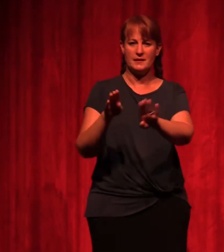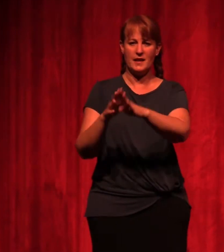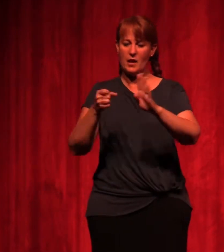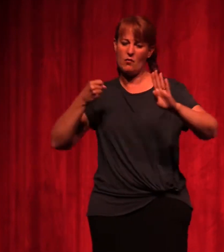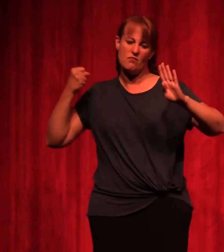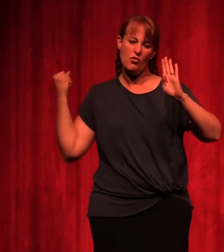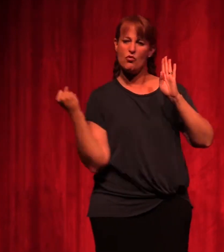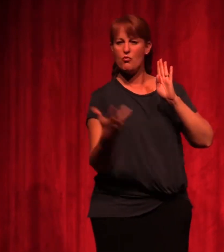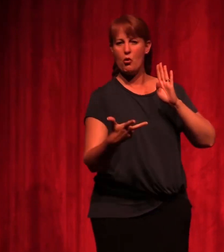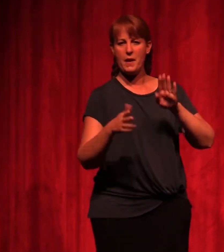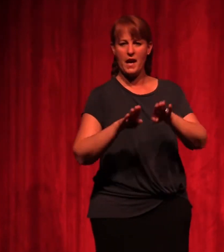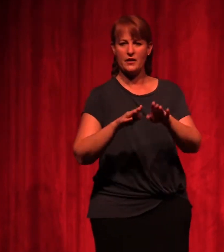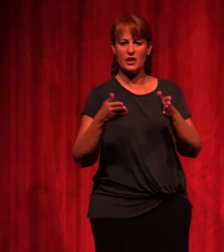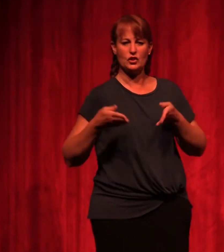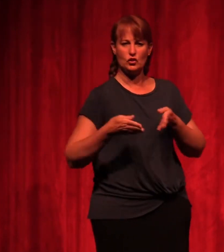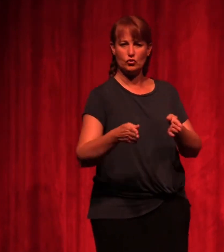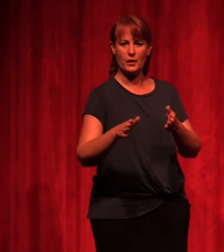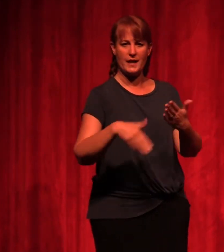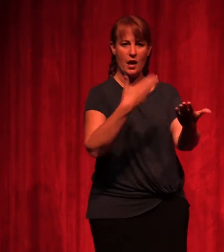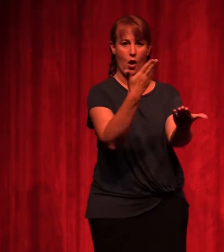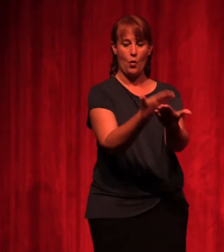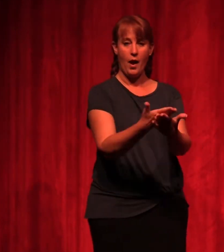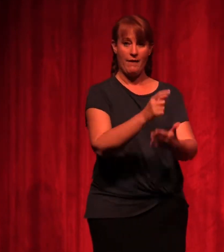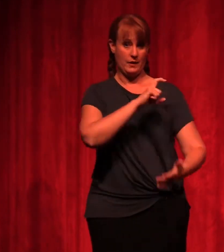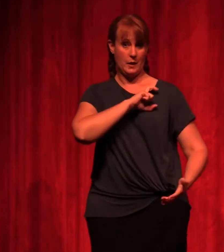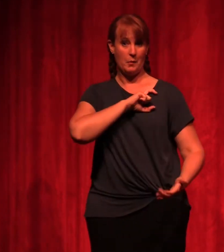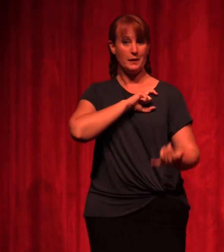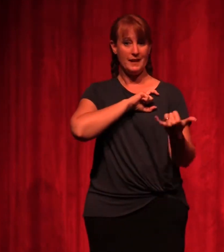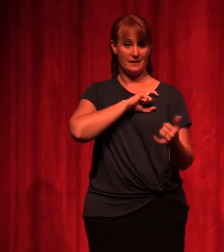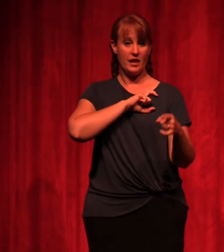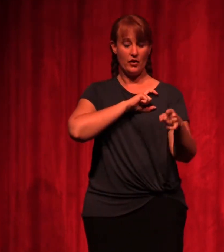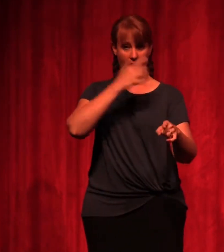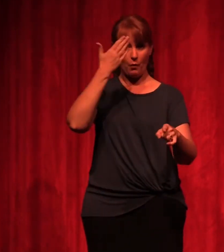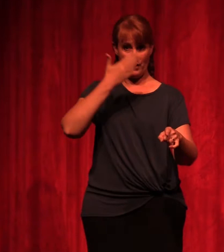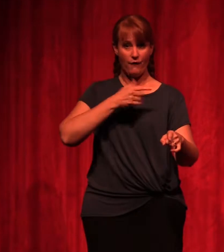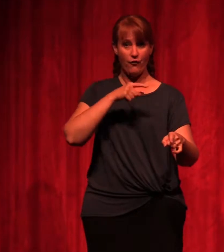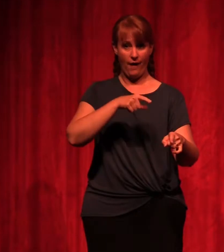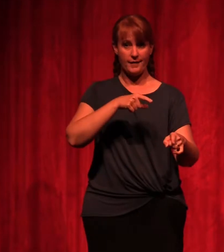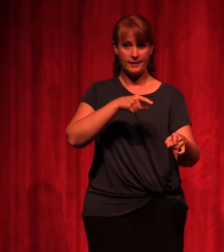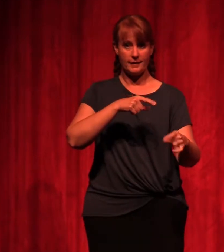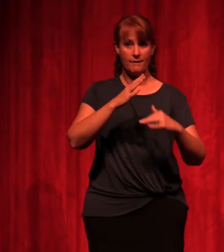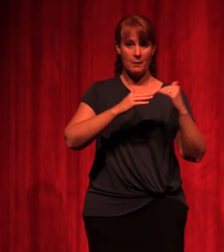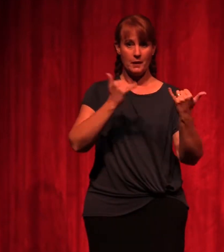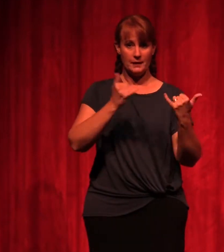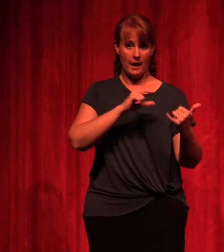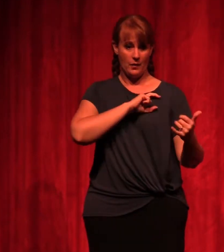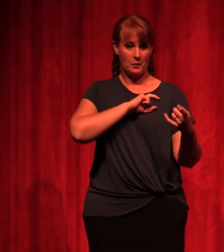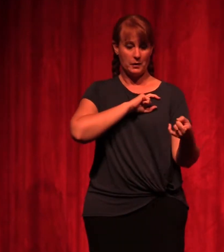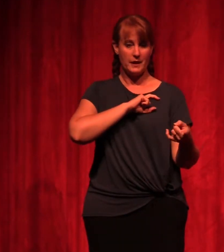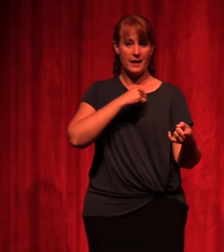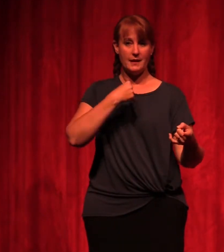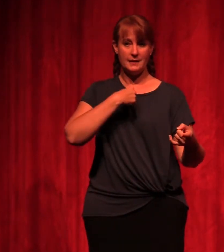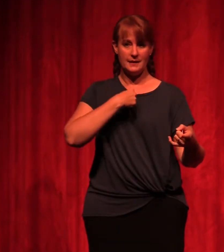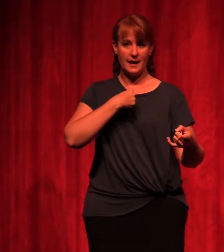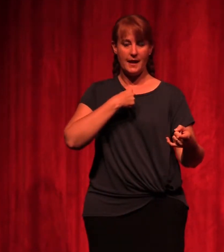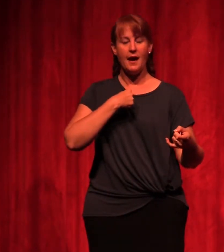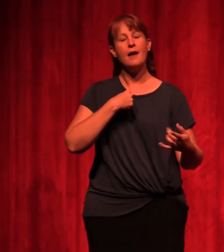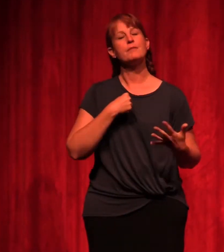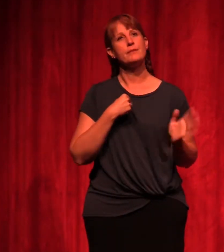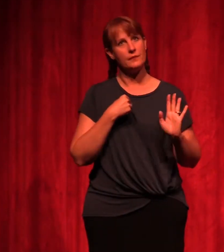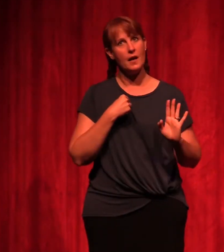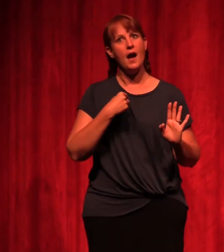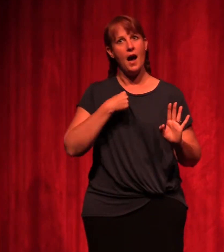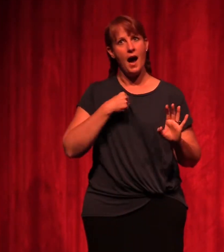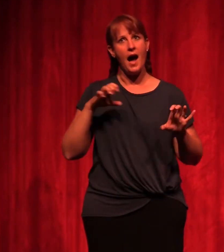on the street to the police that are now down in the front, in front of the building. And I have done a lot